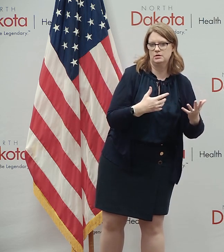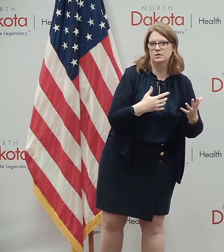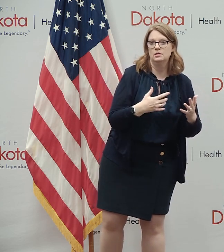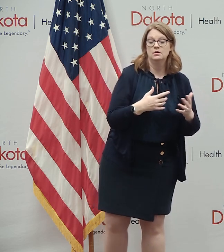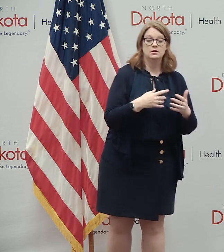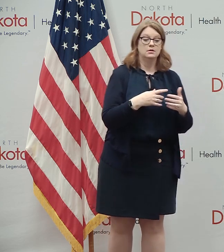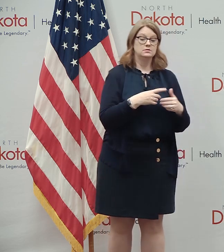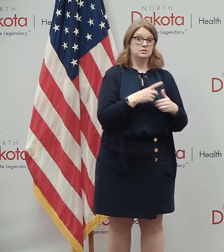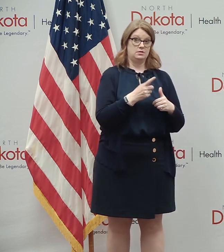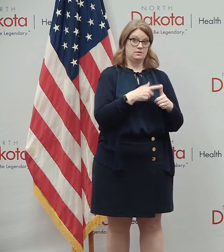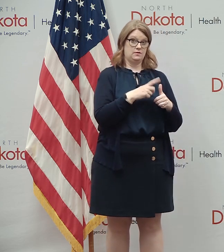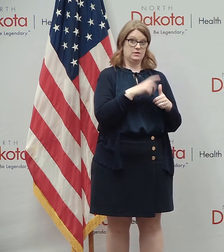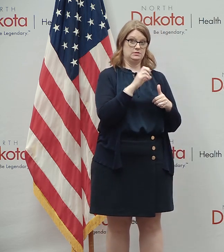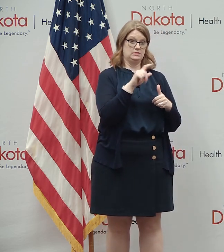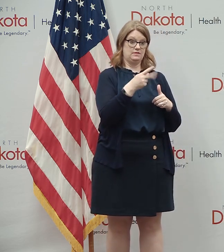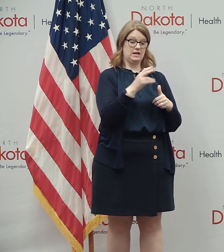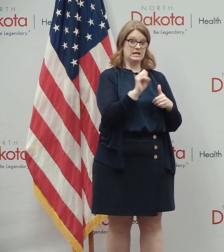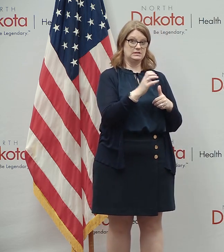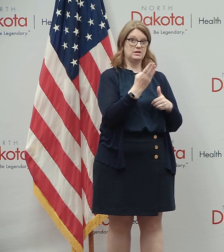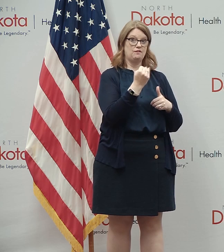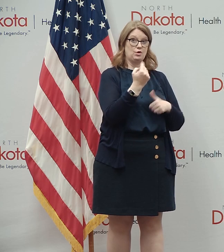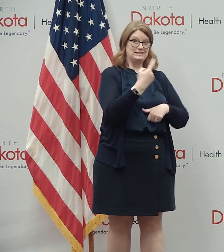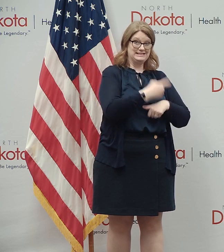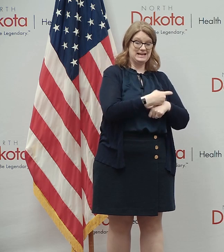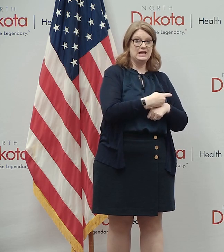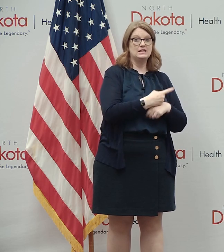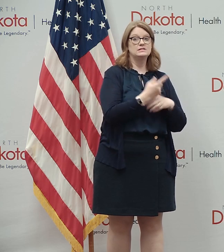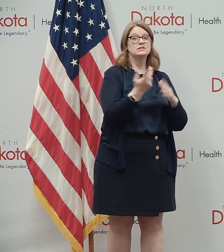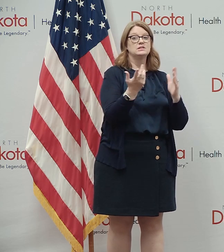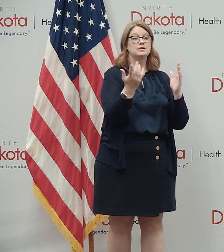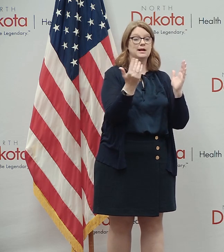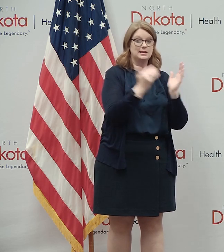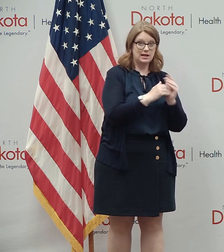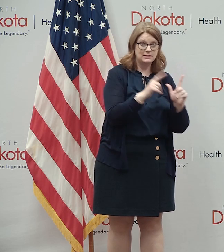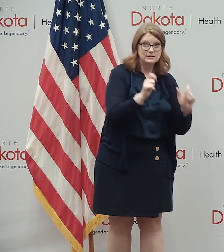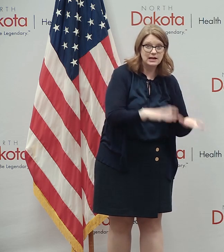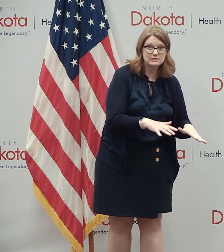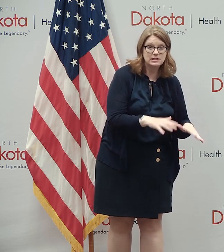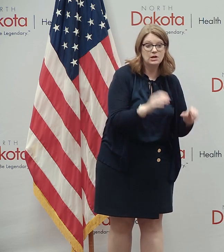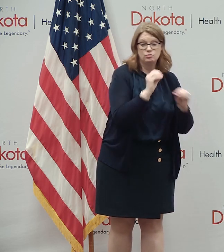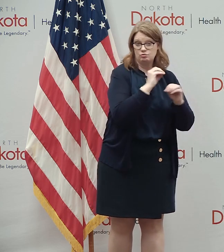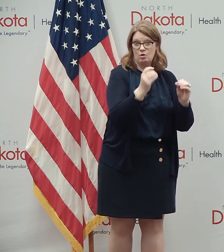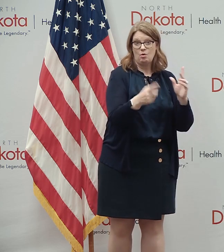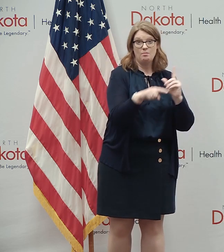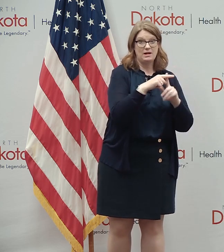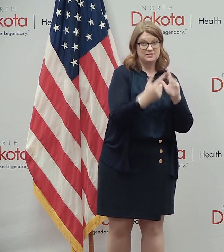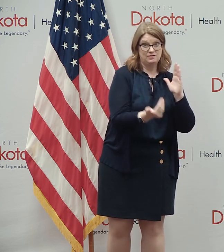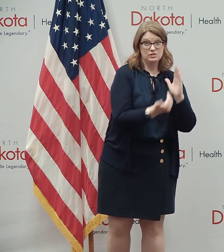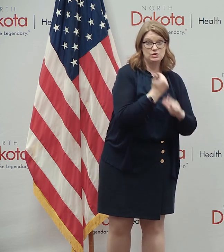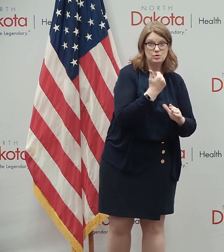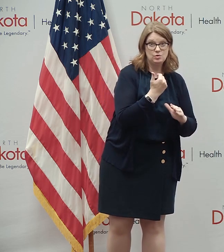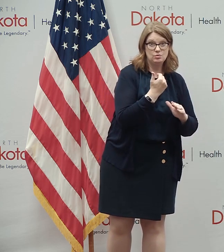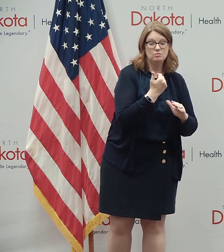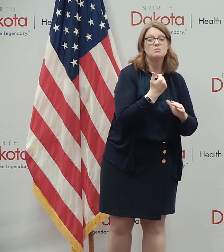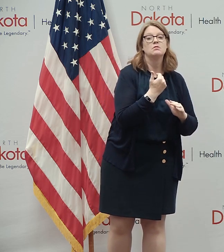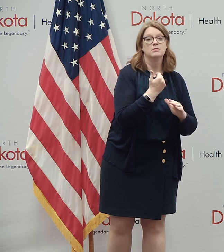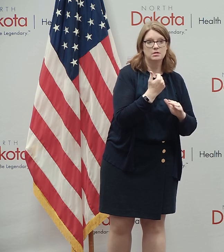cleared the first phase, after 14 days and another round of testing and no new positive residents, facilities can open to the